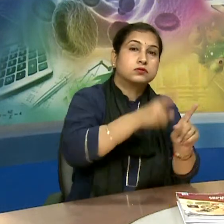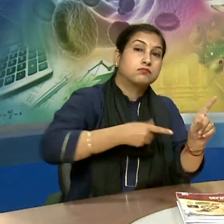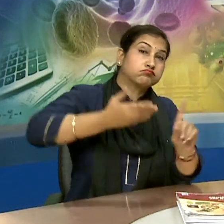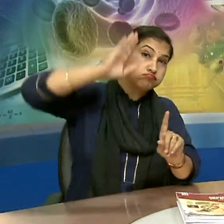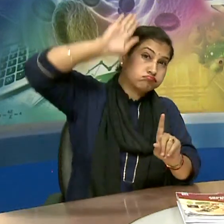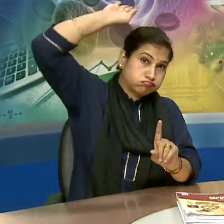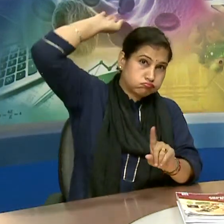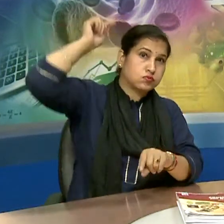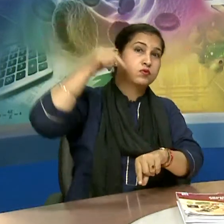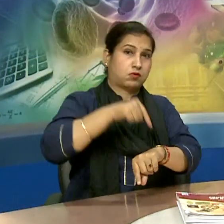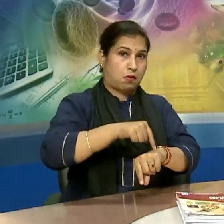3000